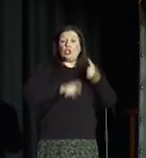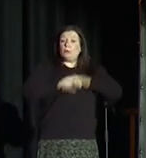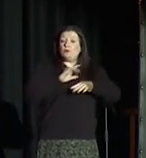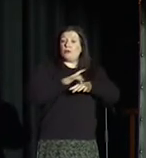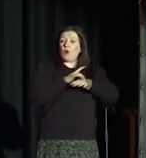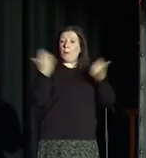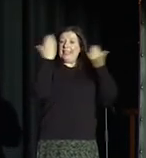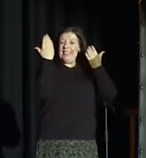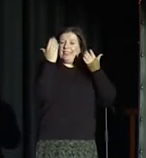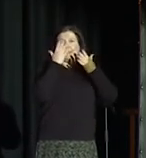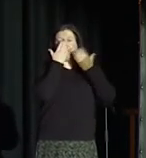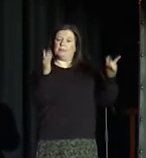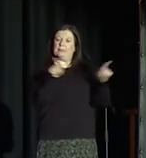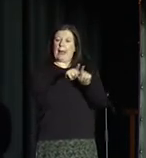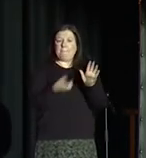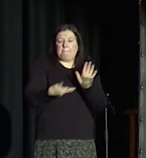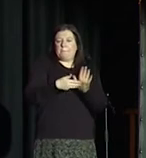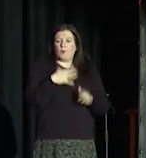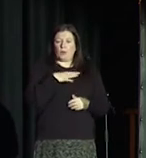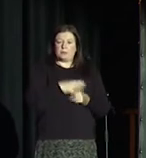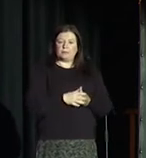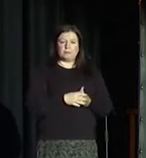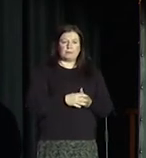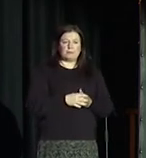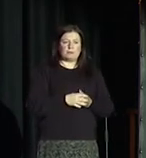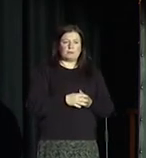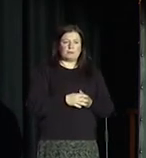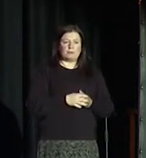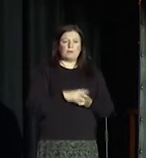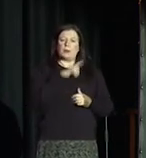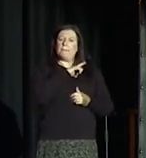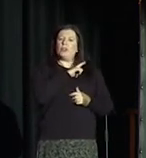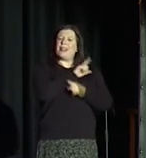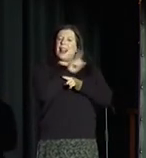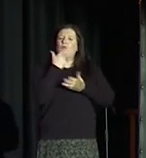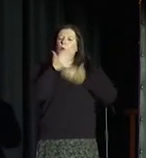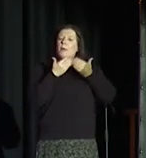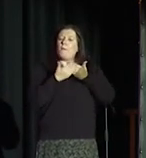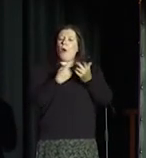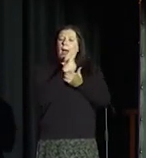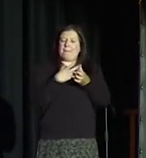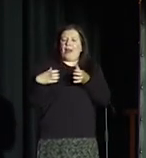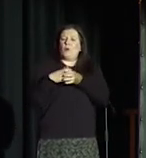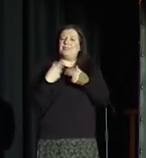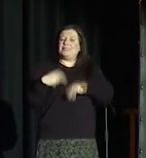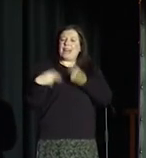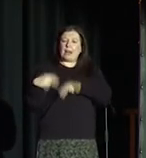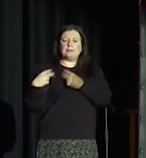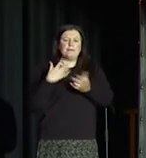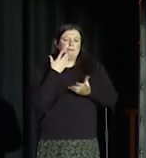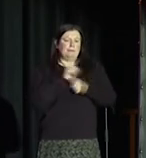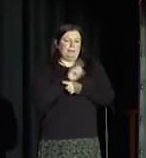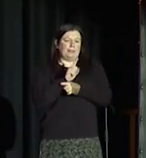the nighttime show. And that's linked to our collaboration with Ascension Dance, which you're going to hear about later. Great. Thank you to all of you.